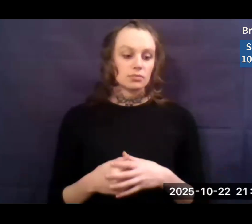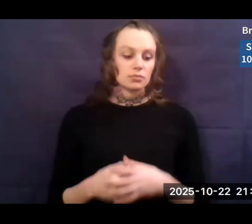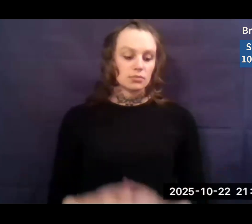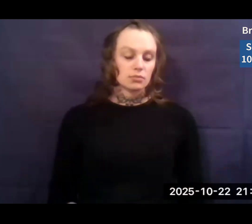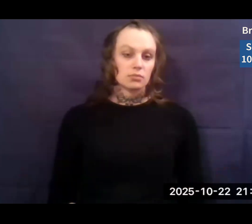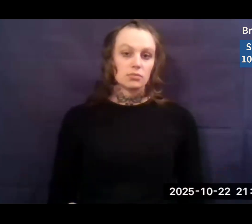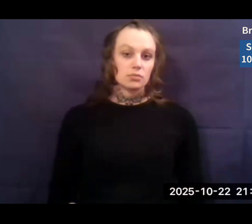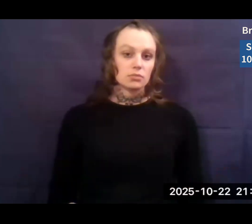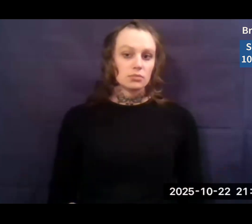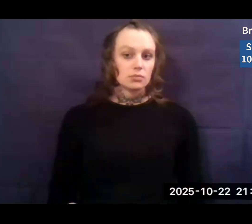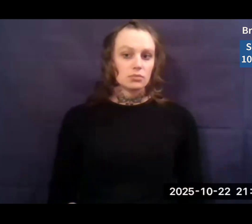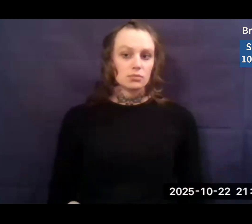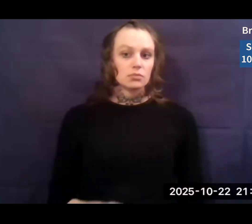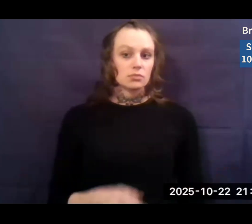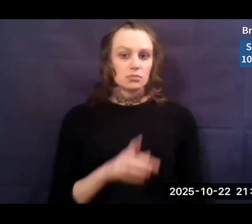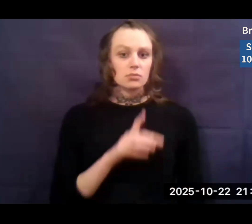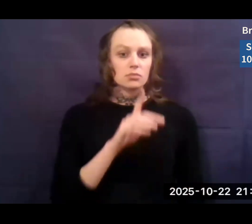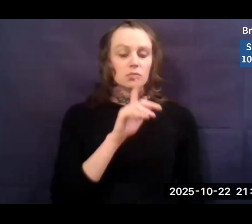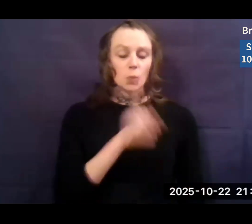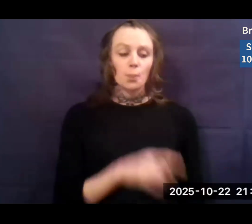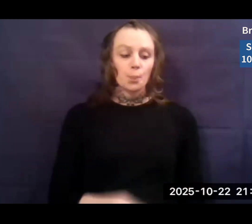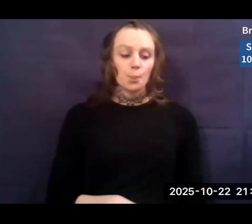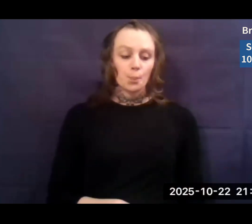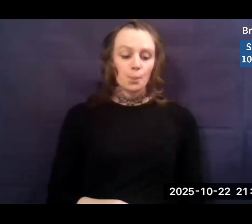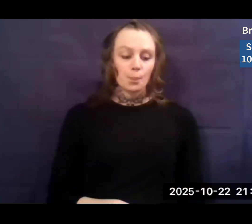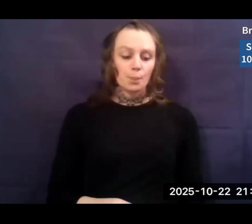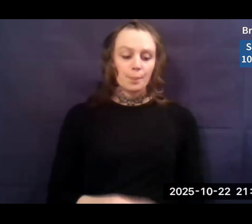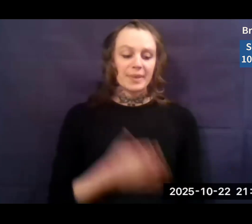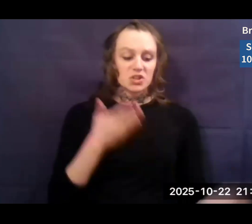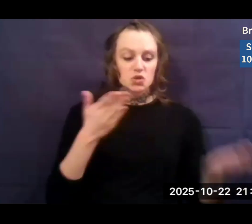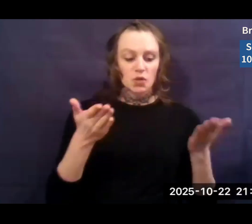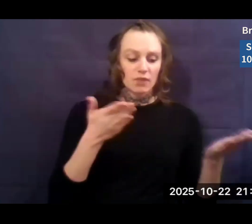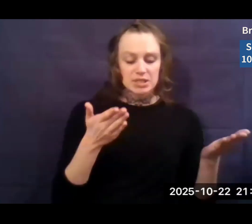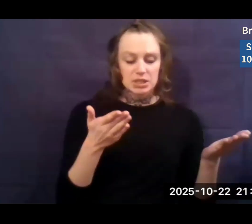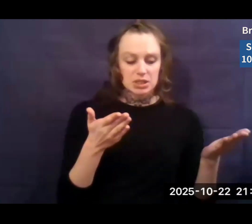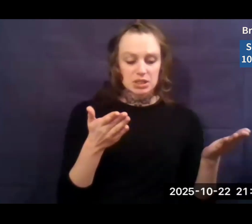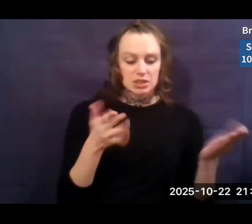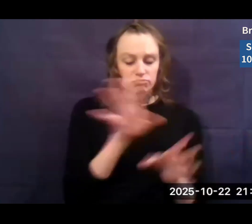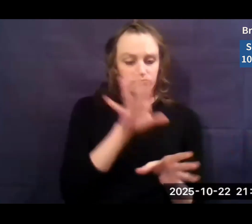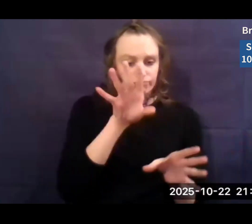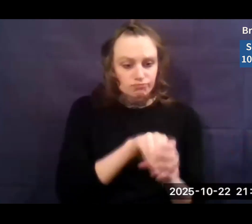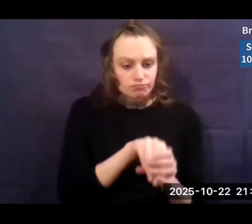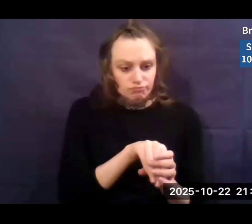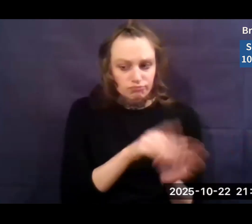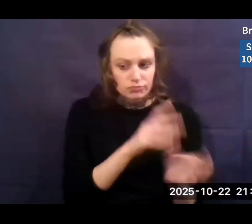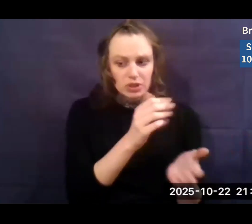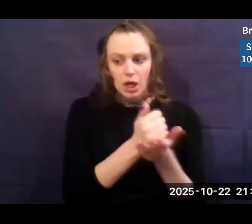it really is true that it gets me service, and getting involved gets me in